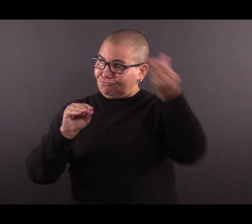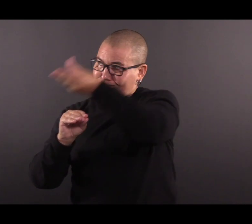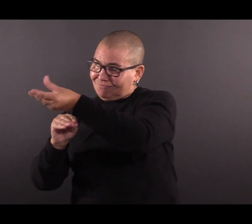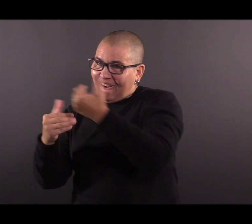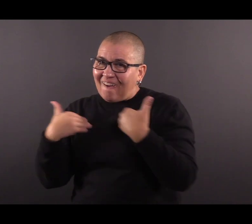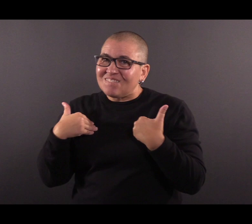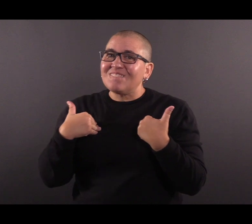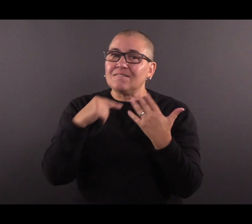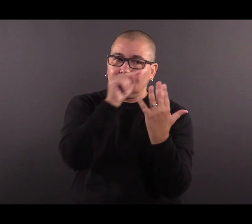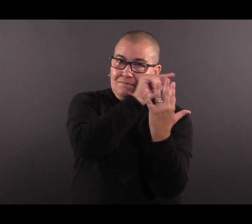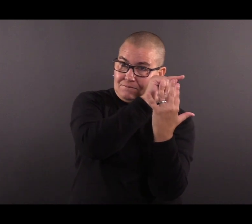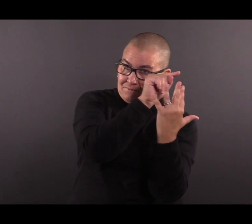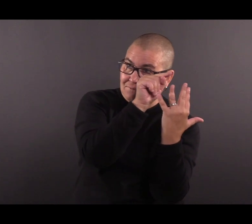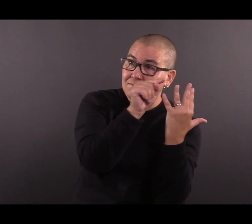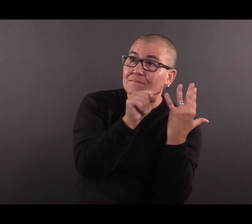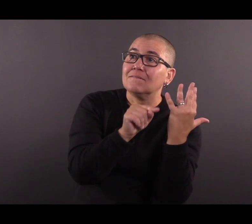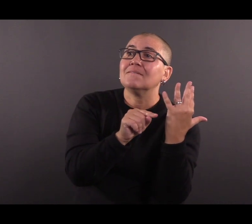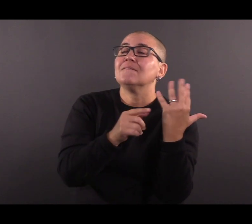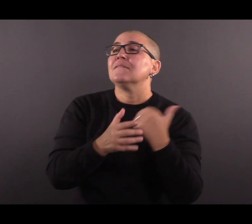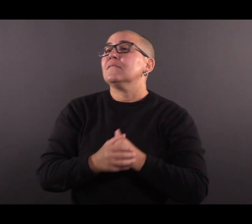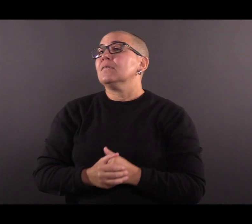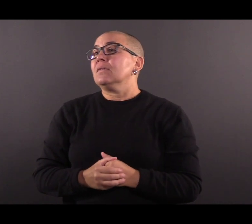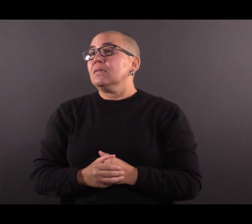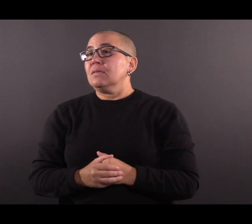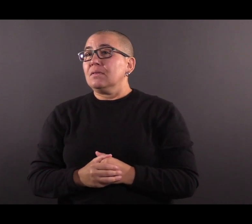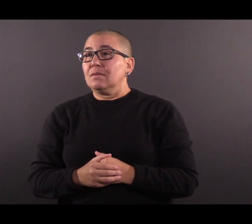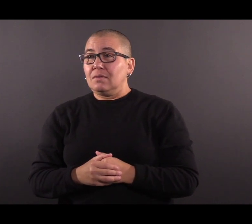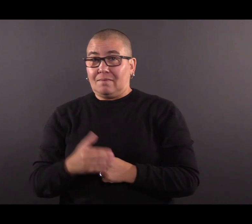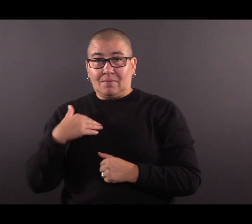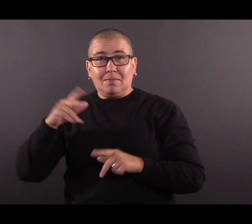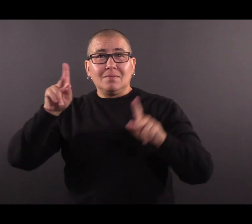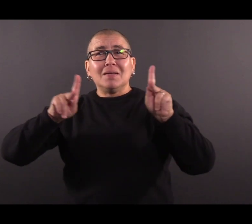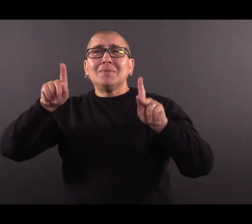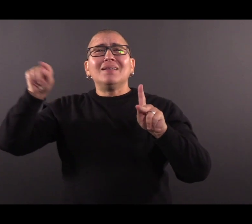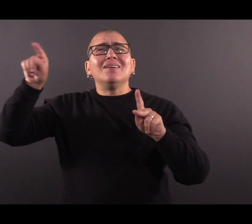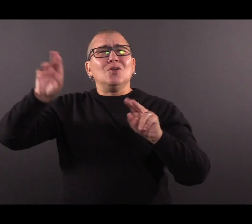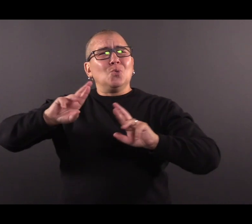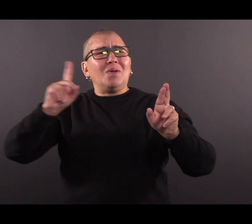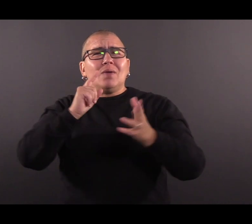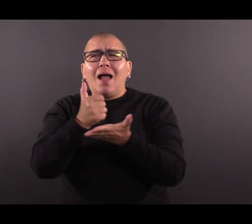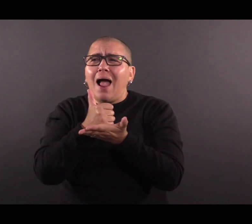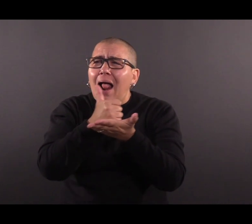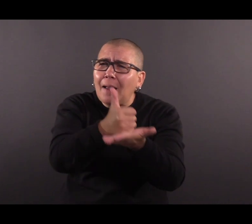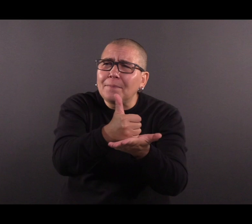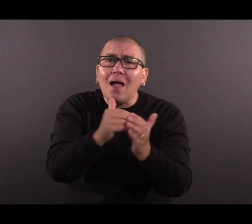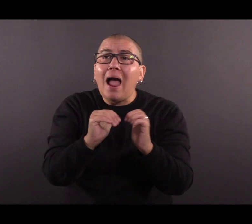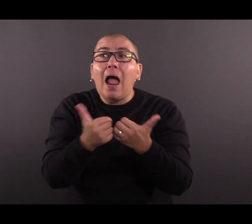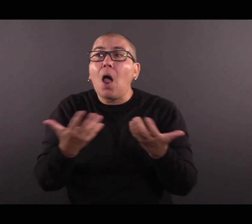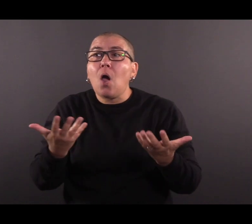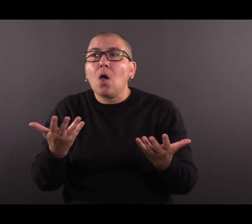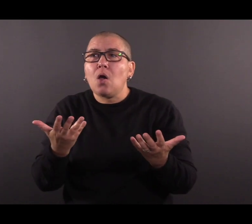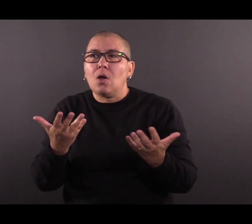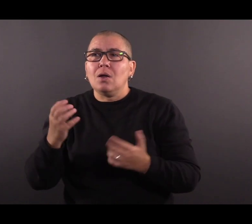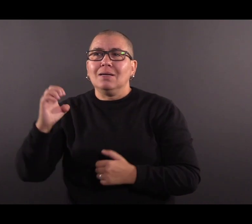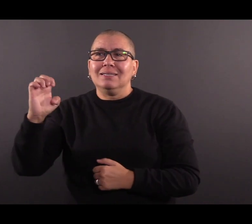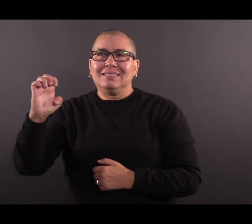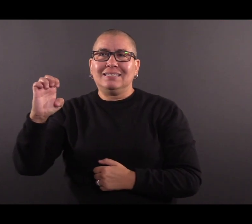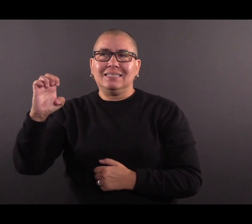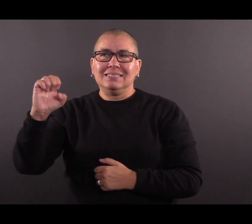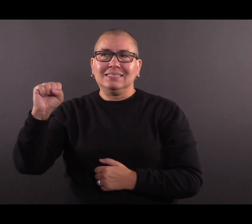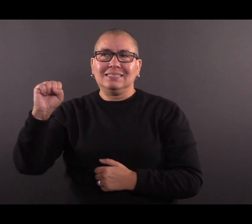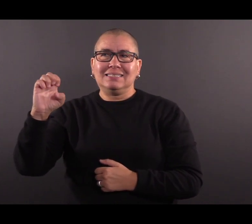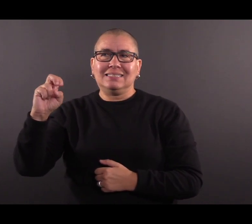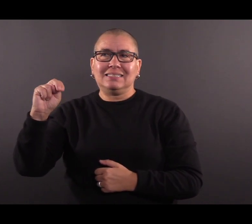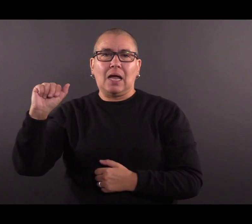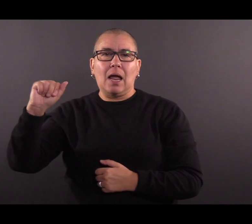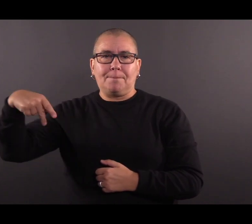Applicant labs are held to help projects understand and walk through the application process through eSNAPS, the